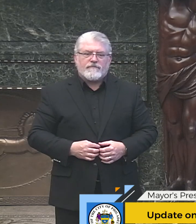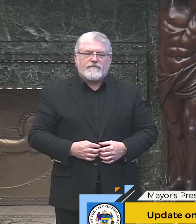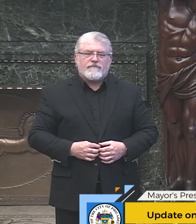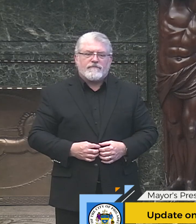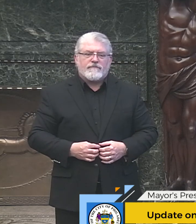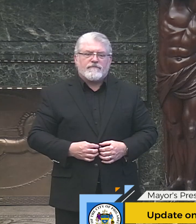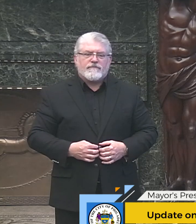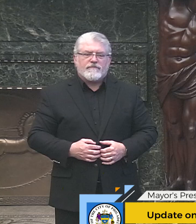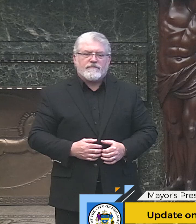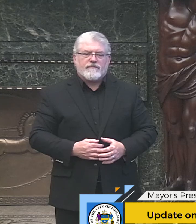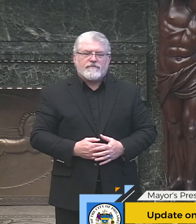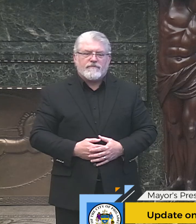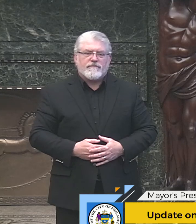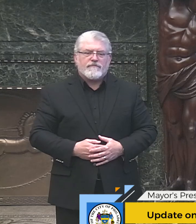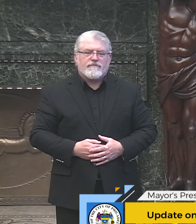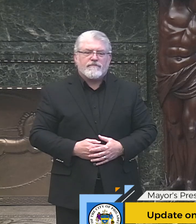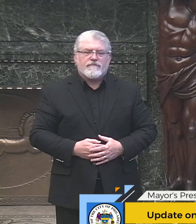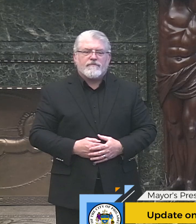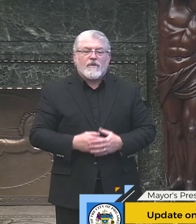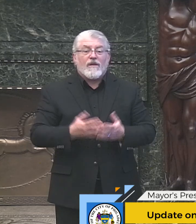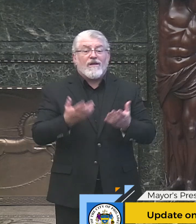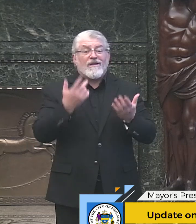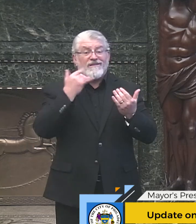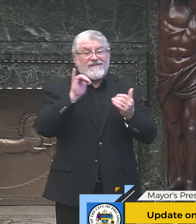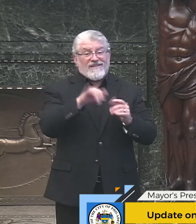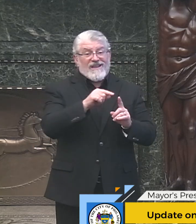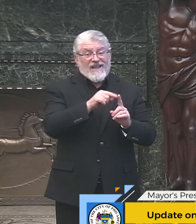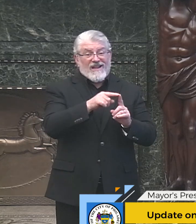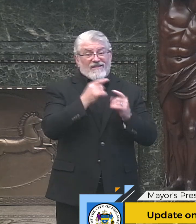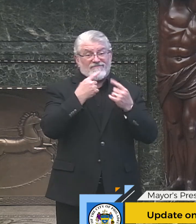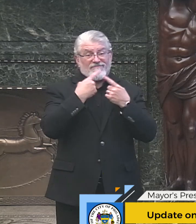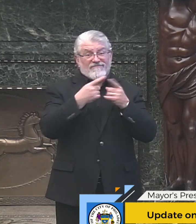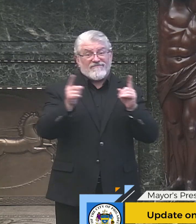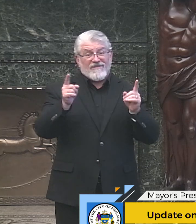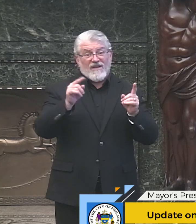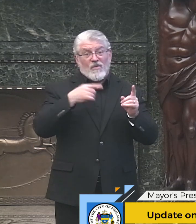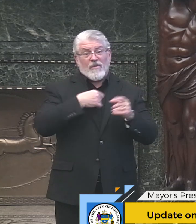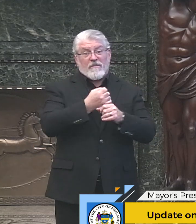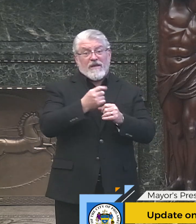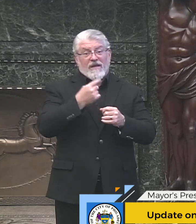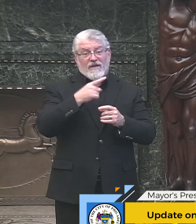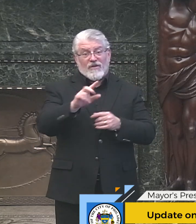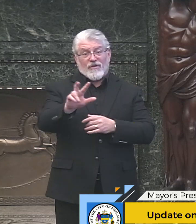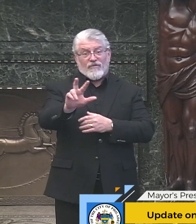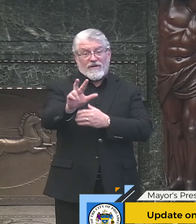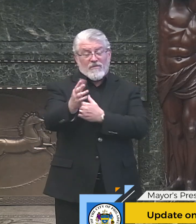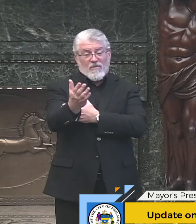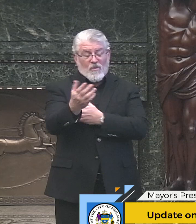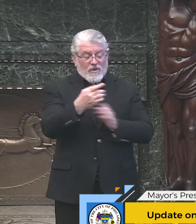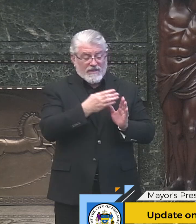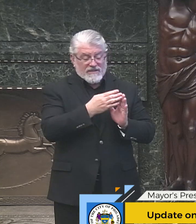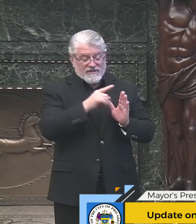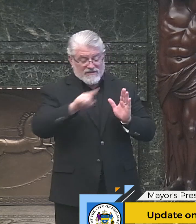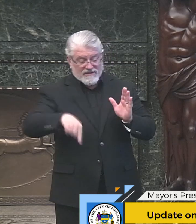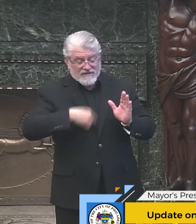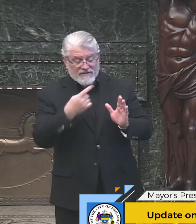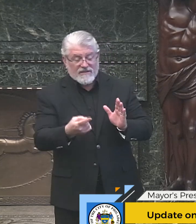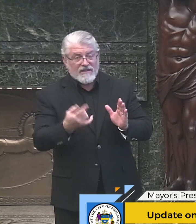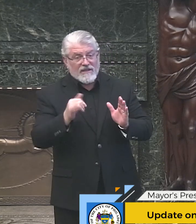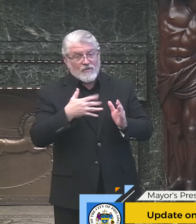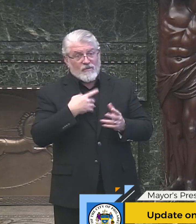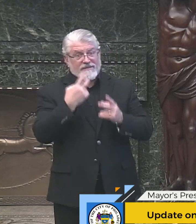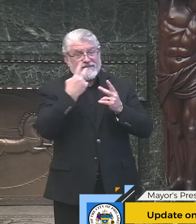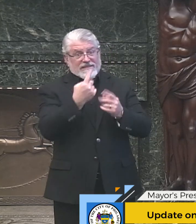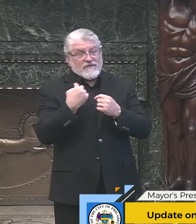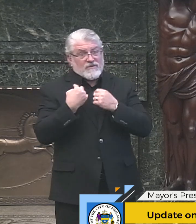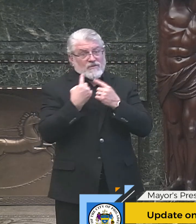say that there's an awful lot of coverage of this, and we're going to use as much of that as we can when we're talking to the media to drive home the message that people need